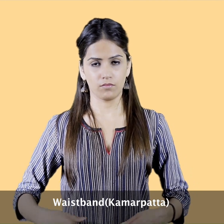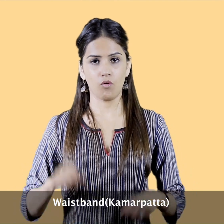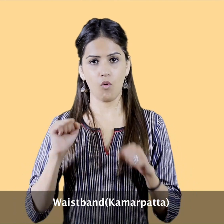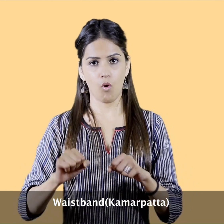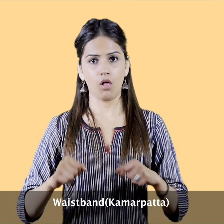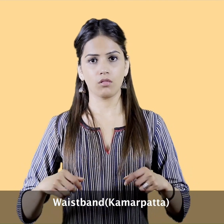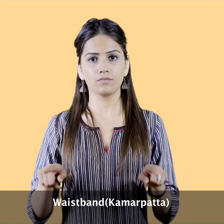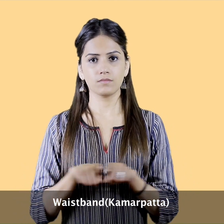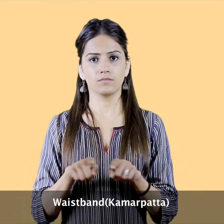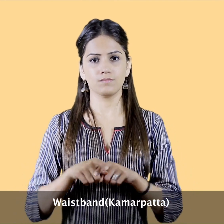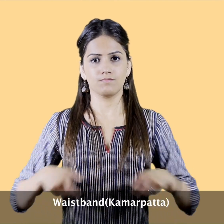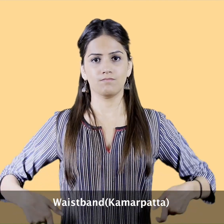waistband, kamarpatta,